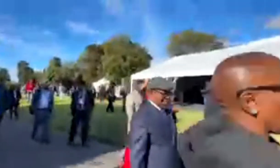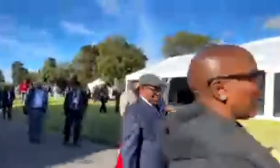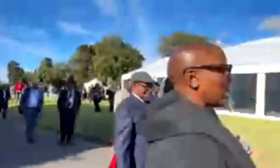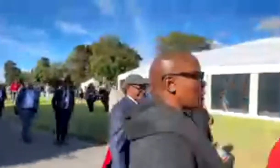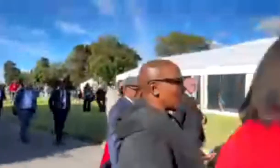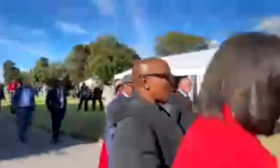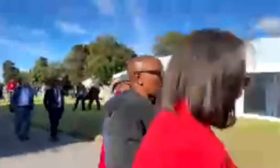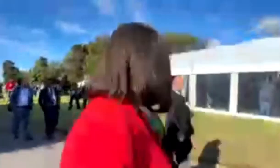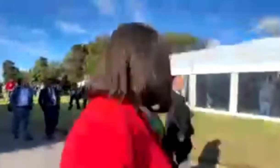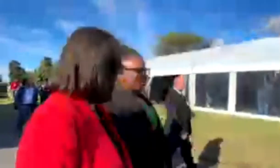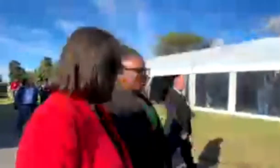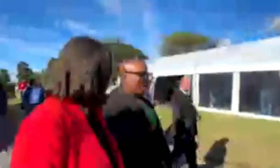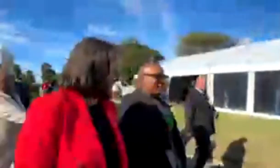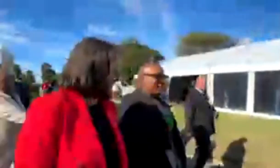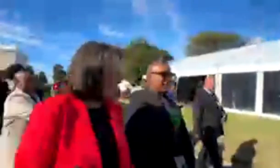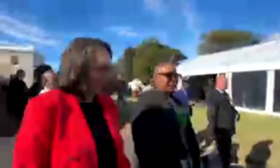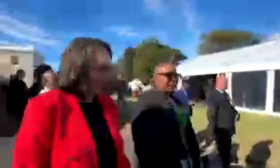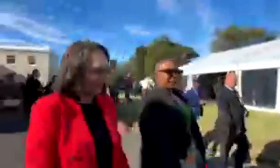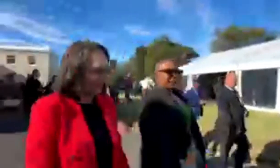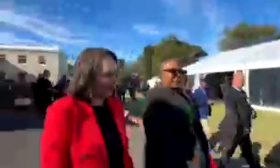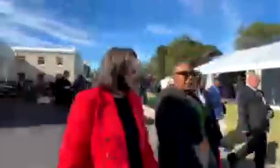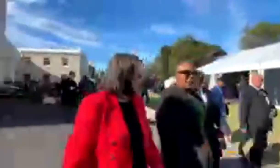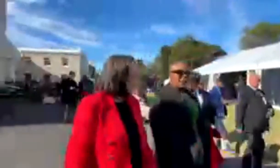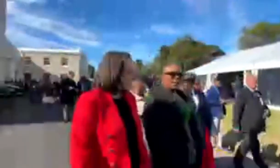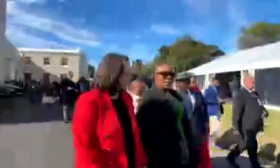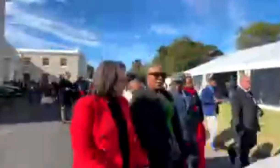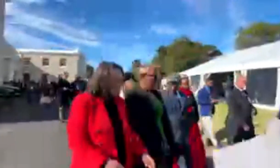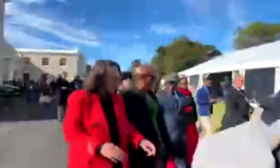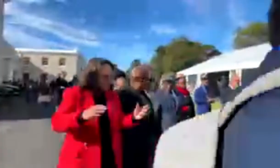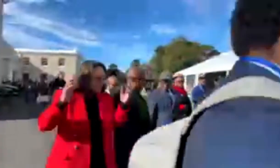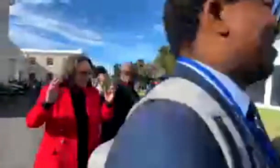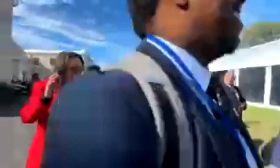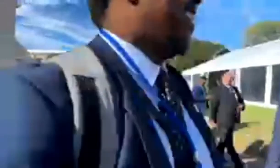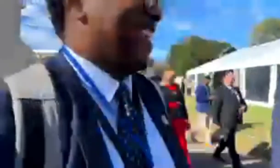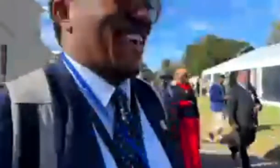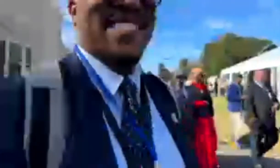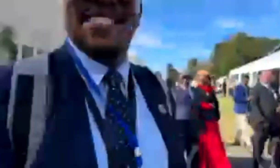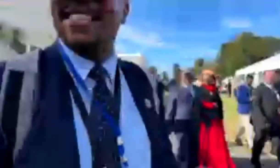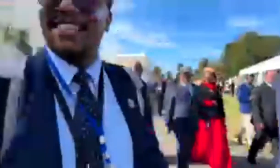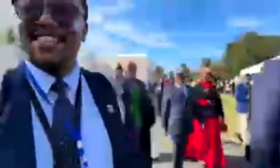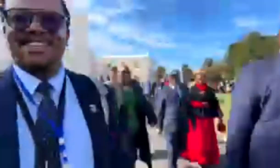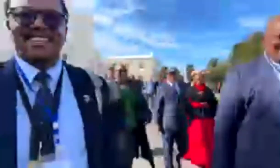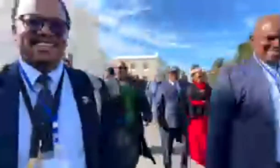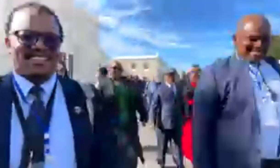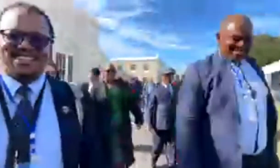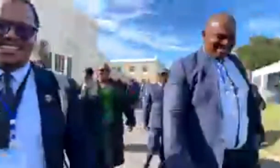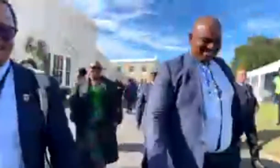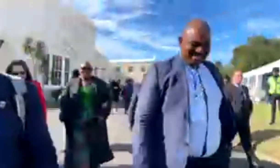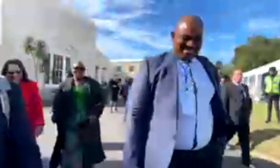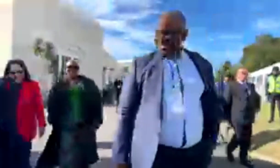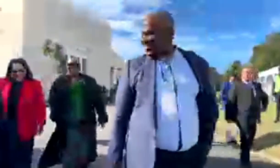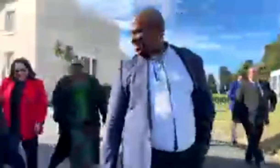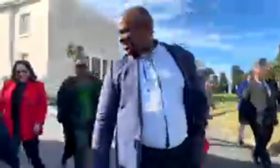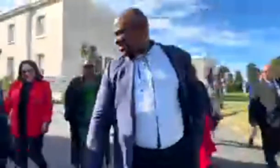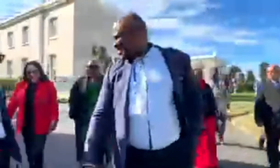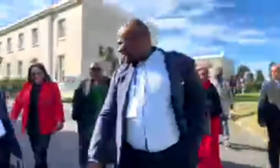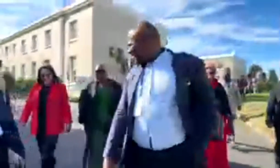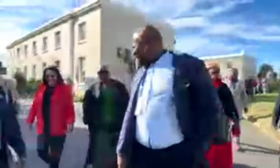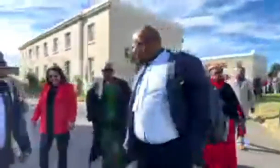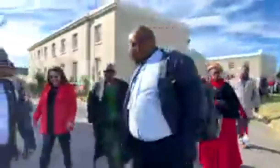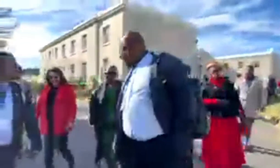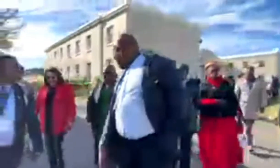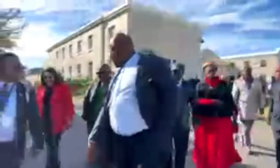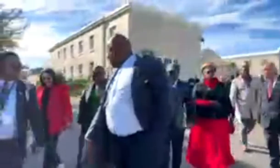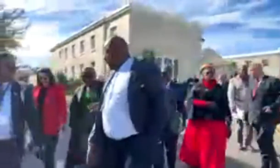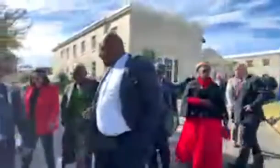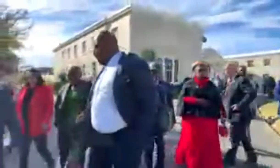But we mustn't walk slow, we must be fast. Yeah, I always walk fast. Yes. Yes. Well, you should have said we must wait and